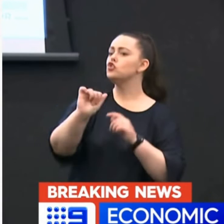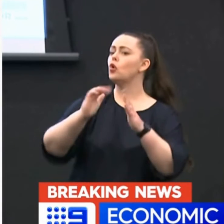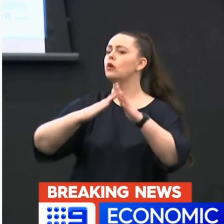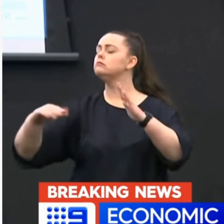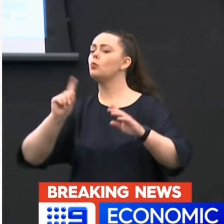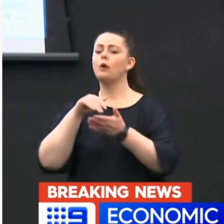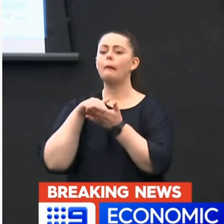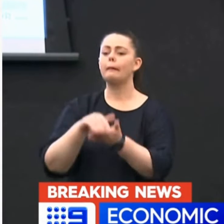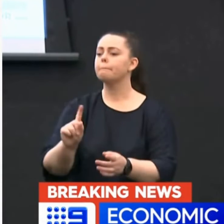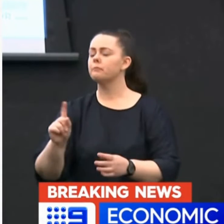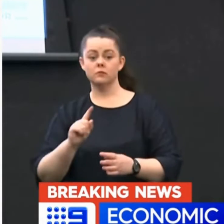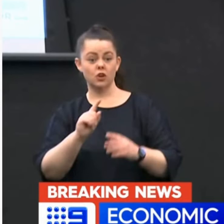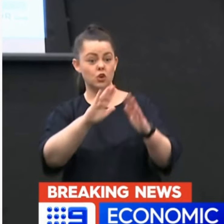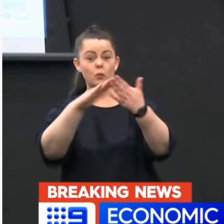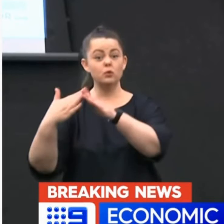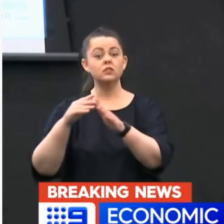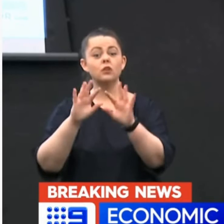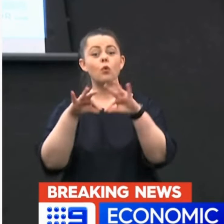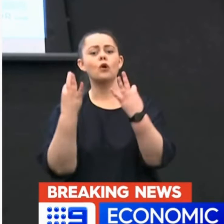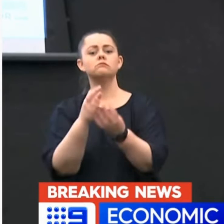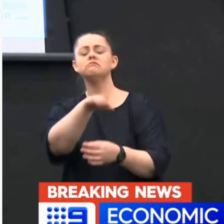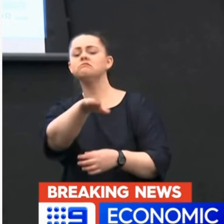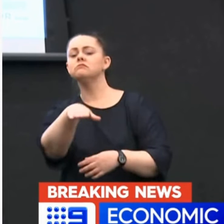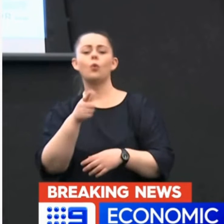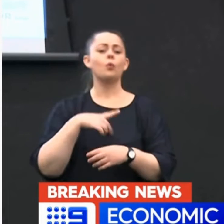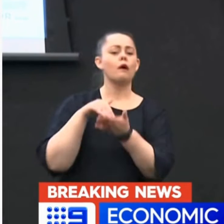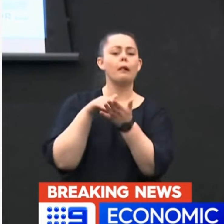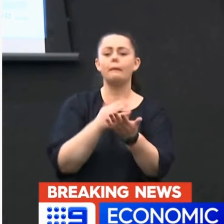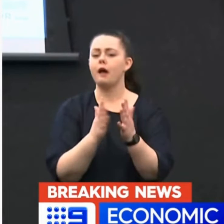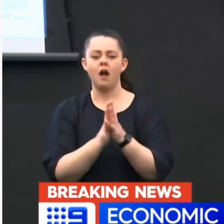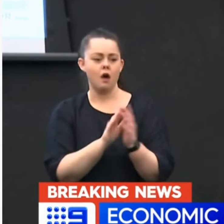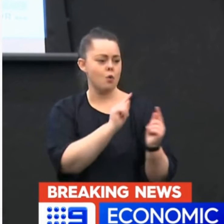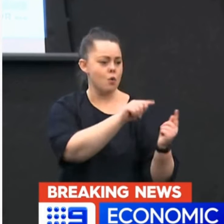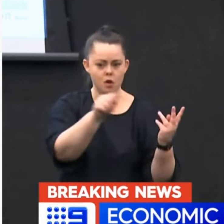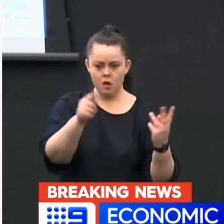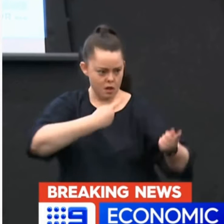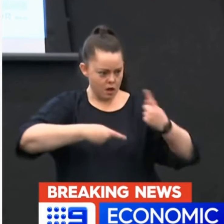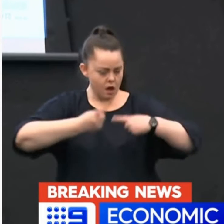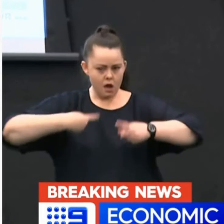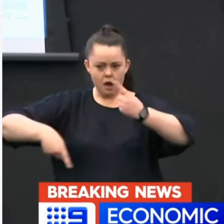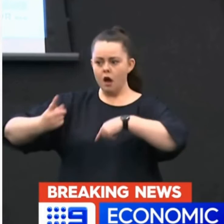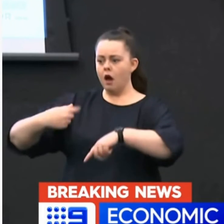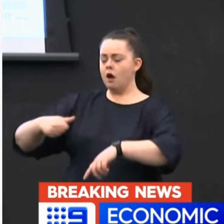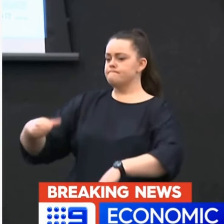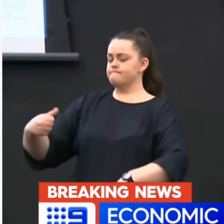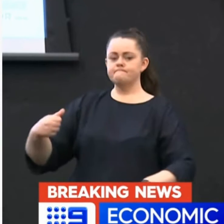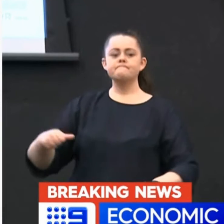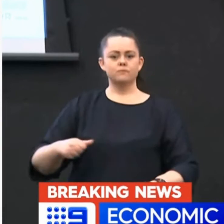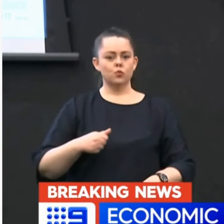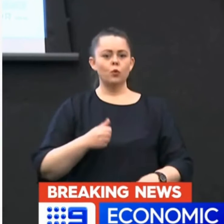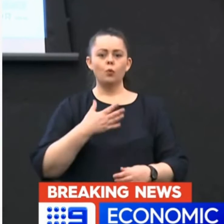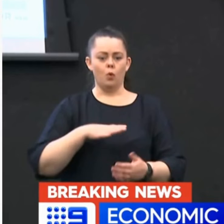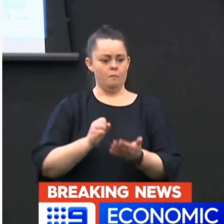community organisations, looking after vulnerable people right across our state. We do not want anyone to slip through the